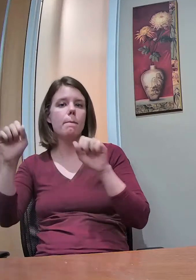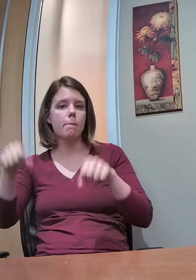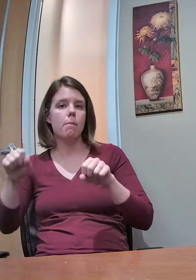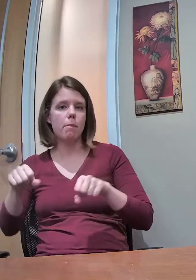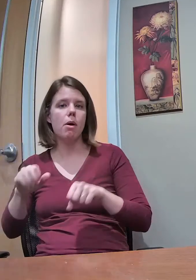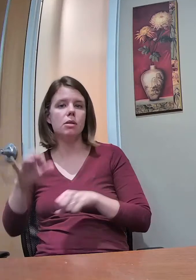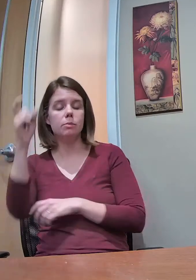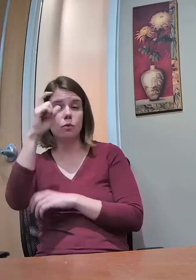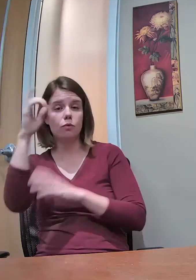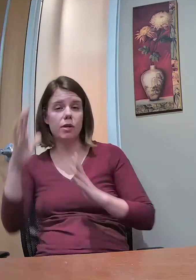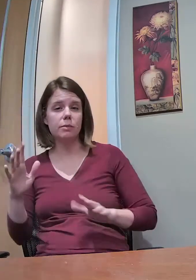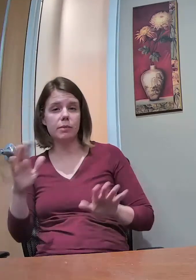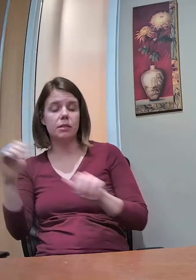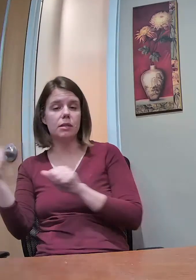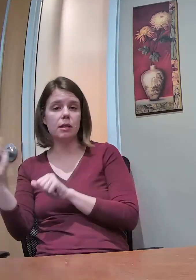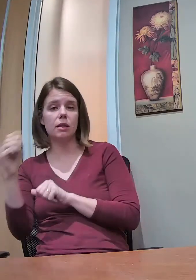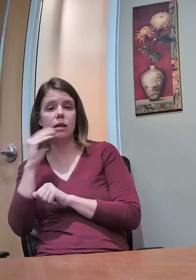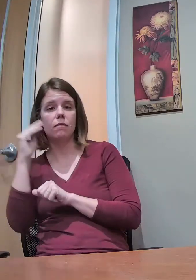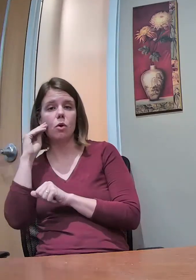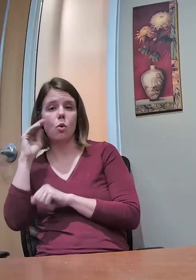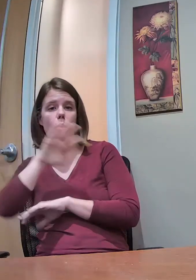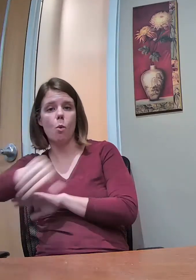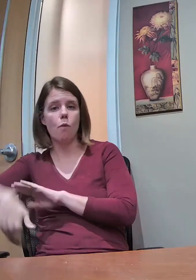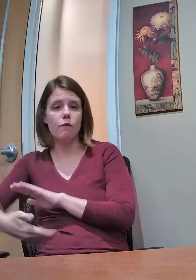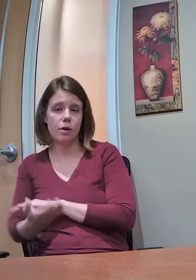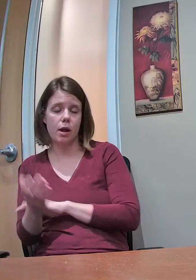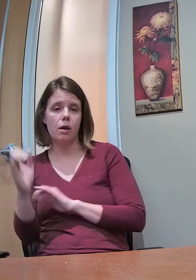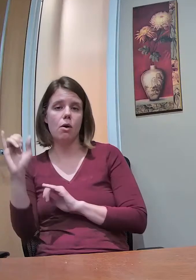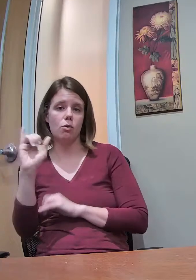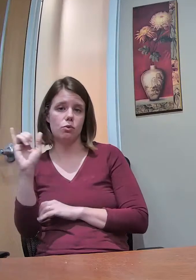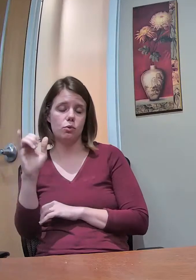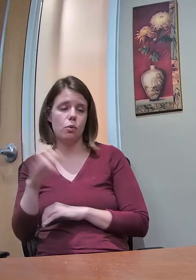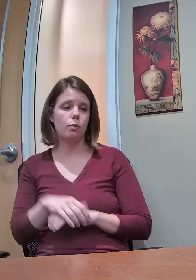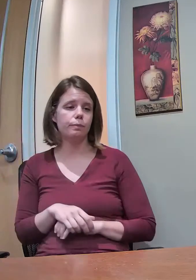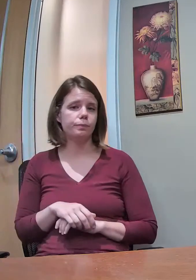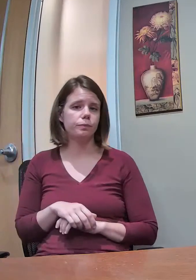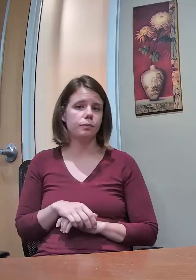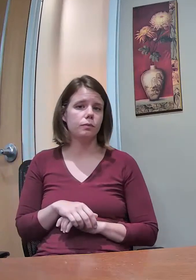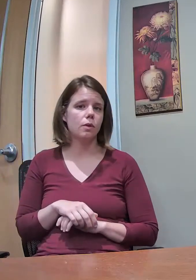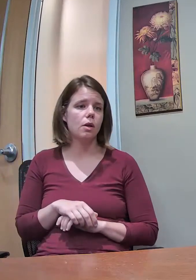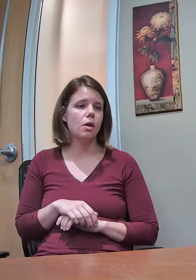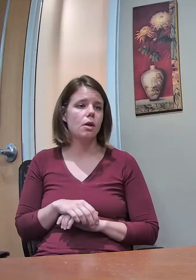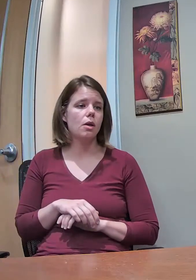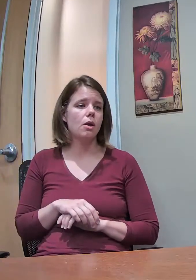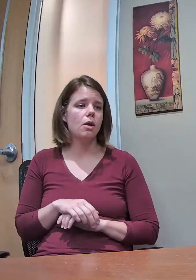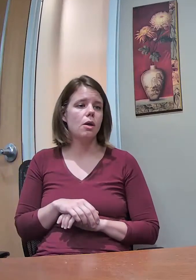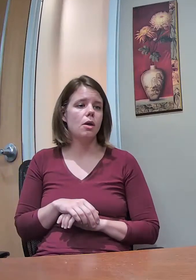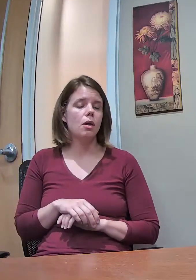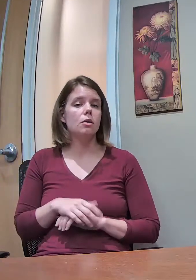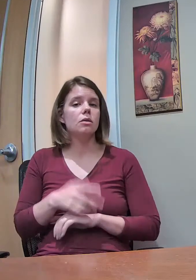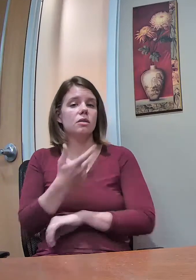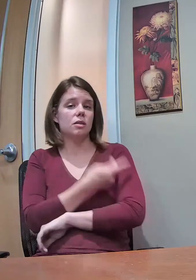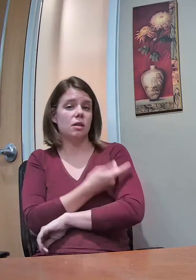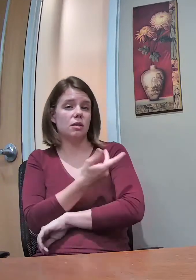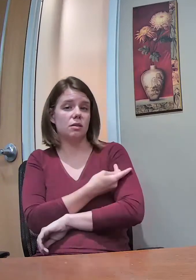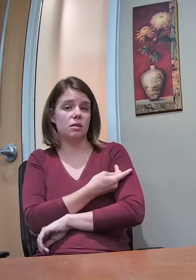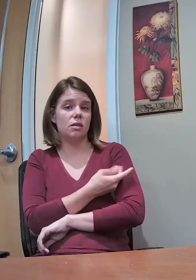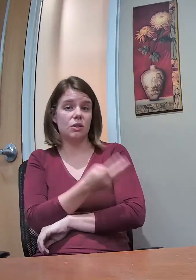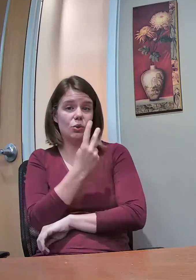Whereas essential day absences, which I mentioned previously, your immunization status does not